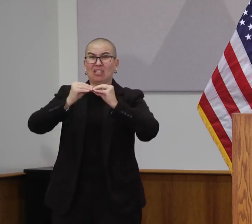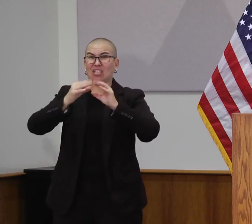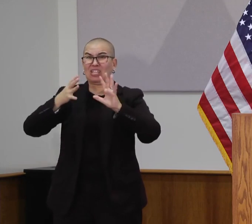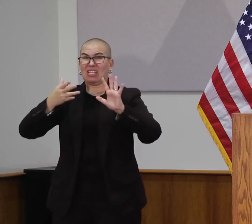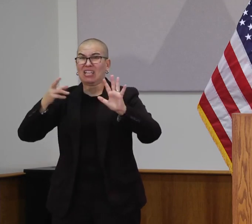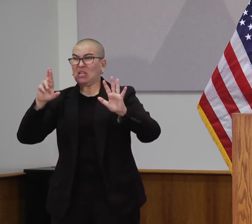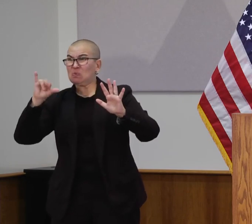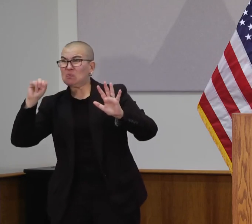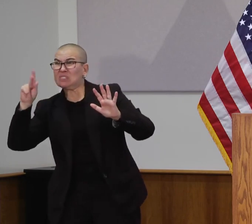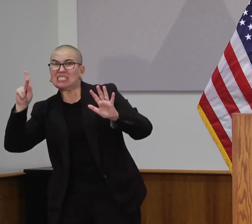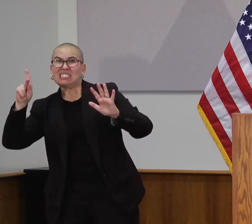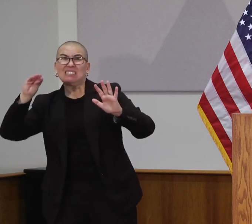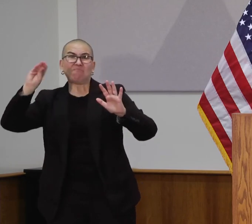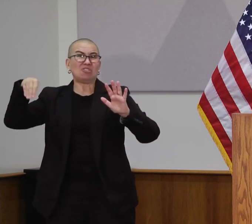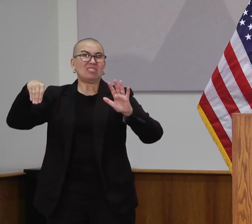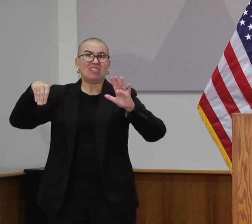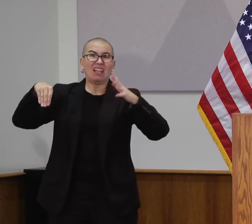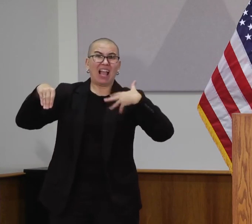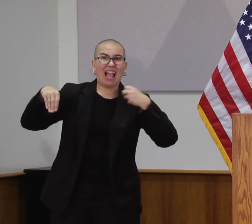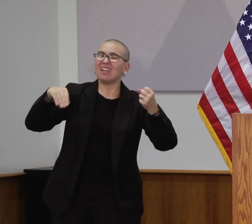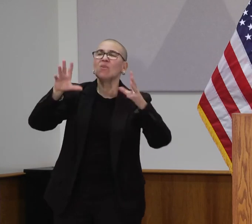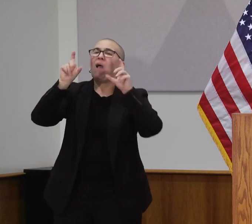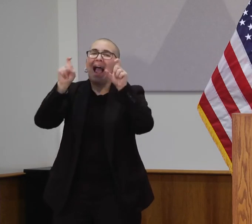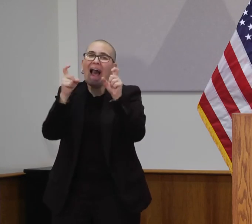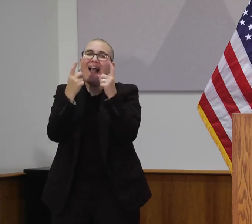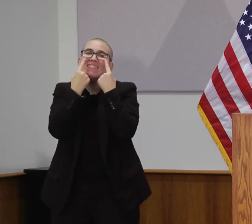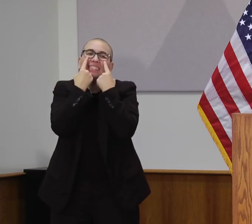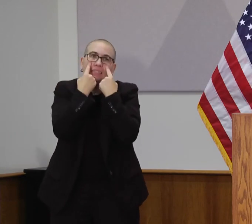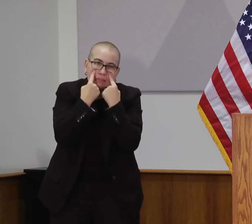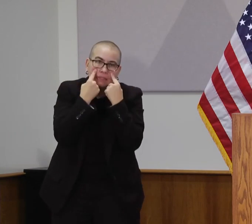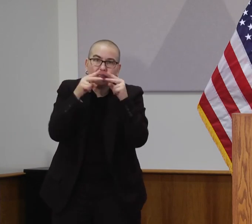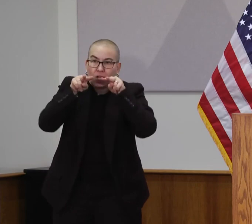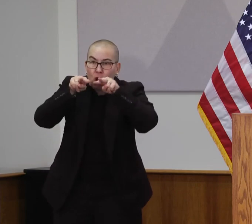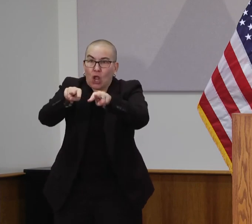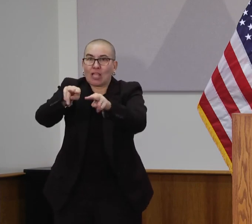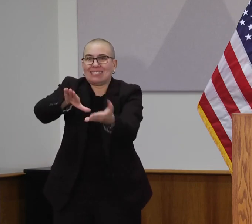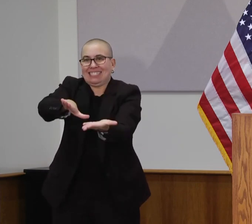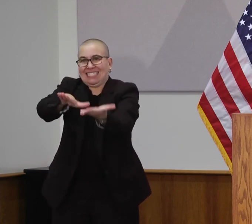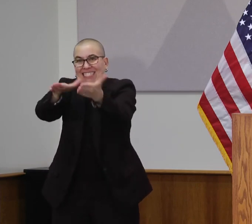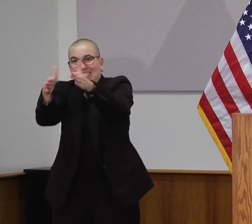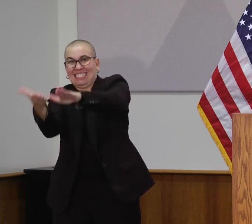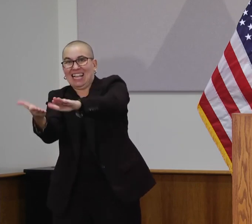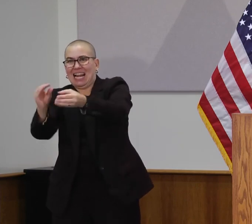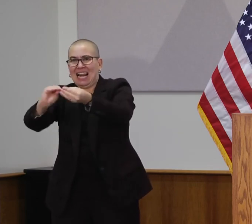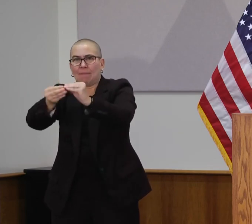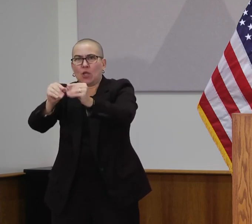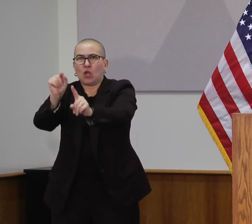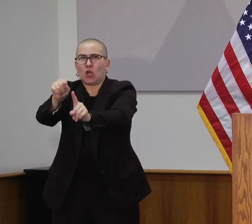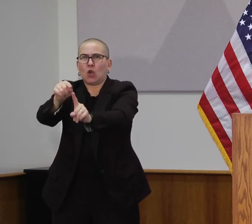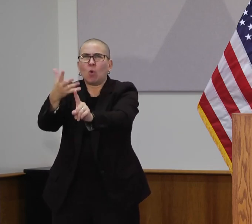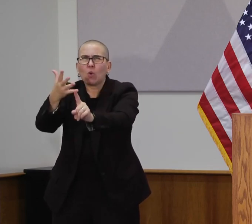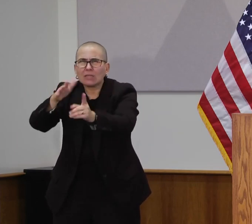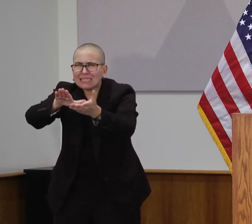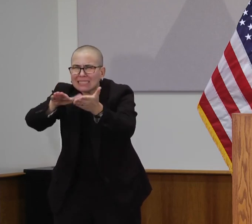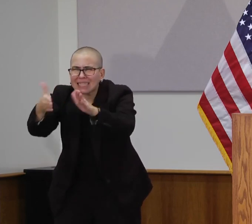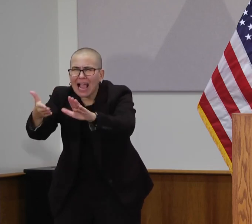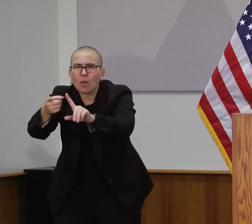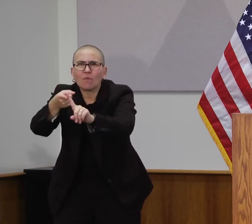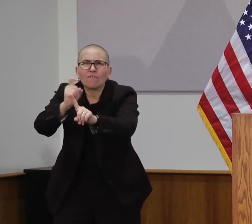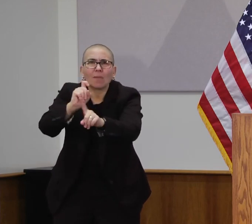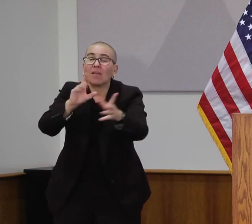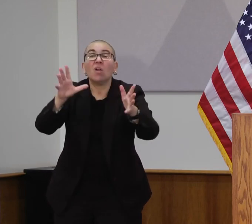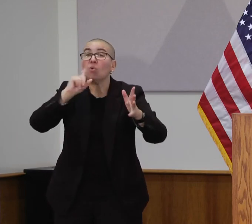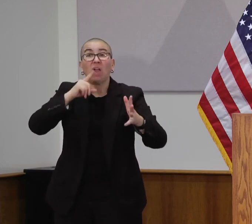you look at the percentage of deaths in any period of time, what is attributed to long-term care. So I struggle with what's the